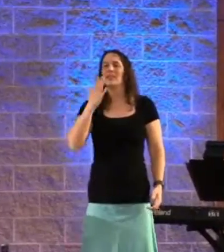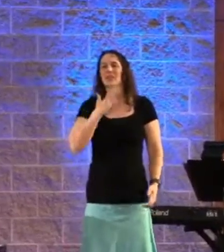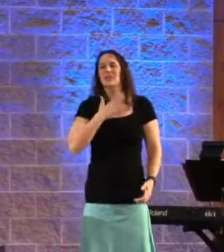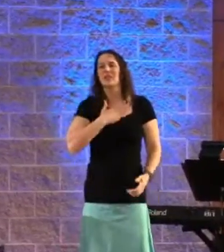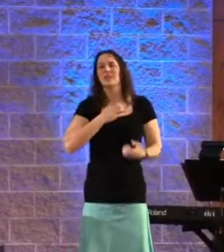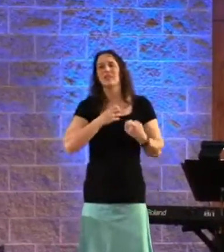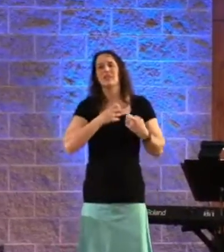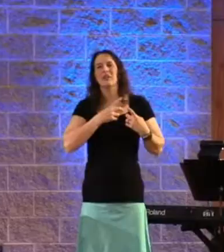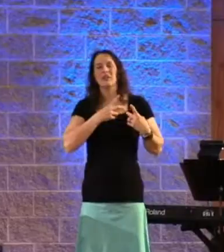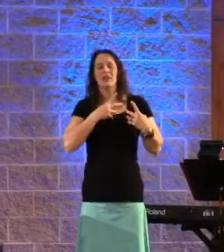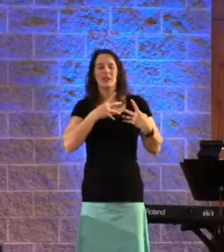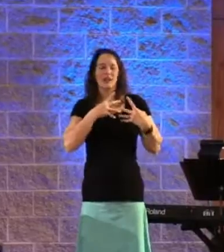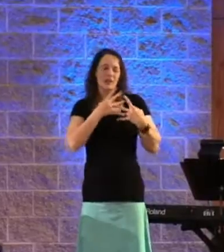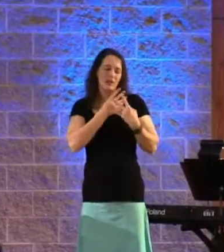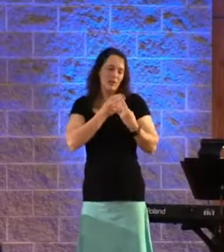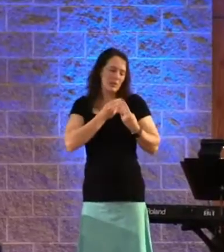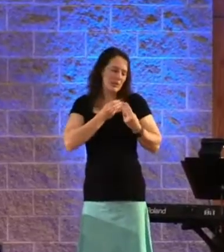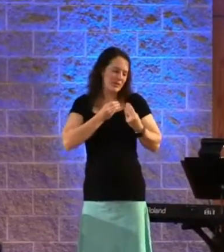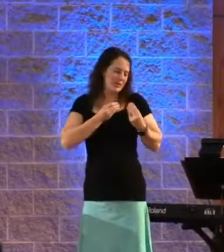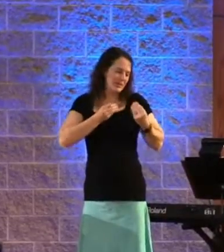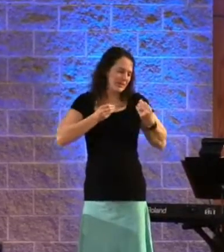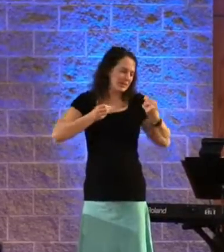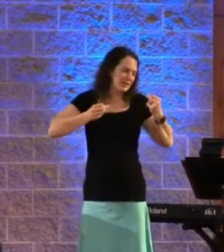my fears